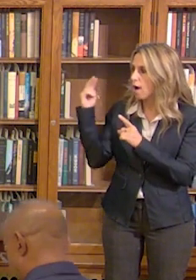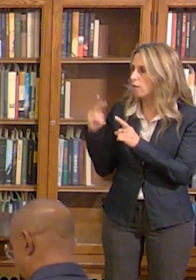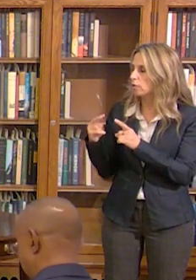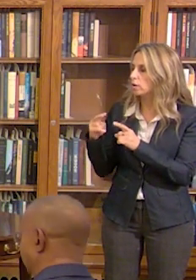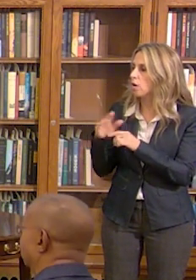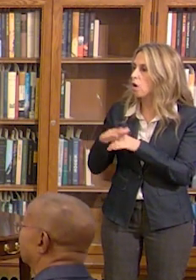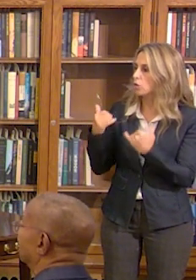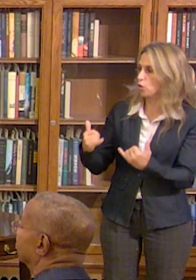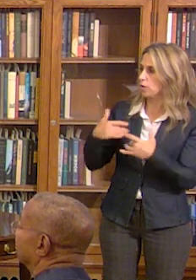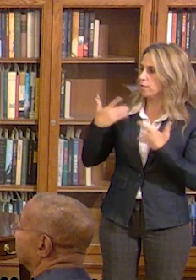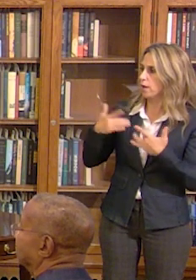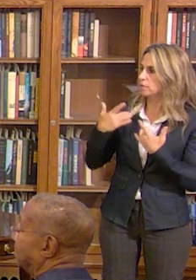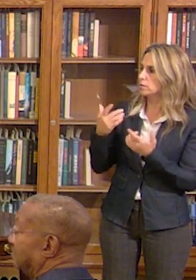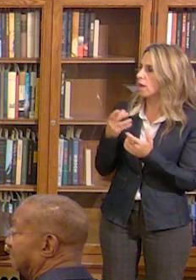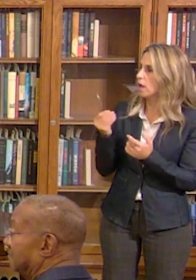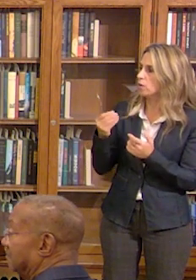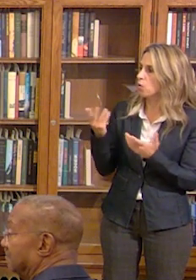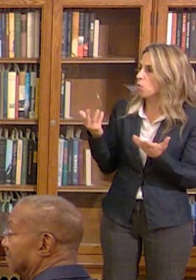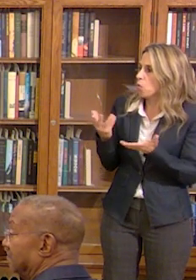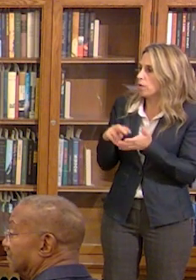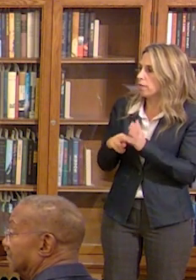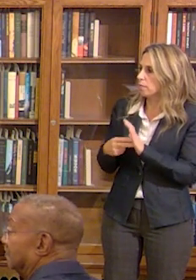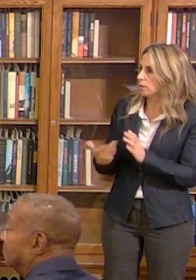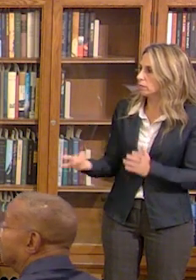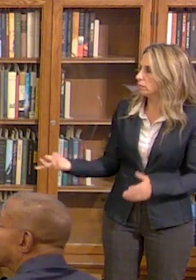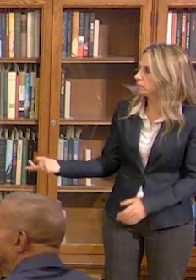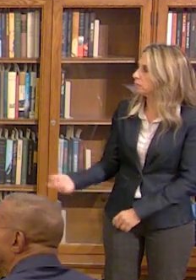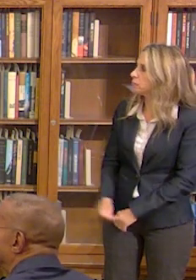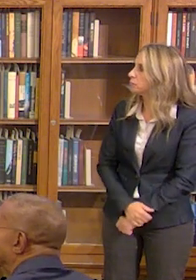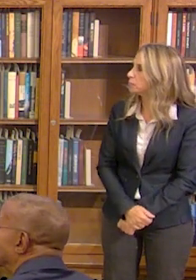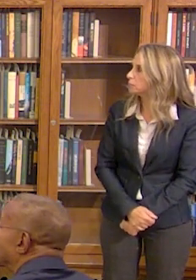events and what do you think they miss